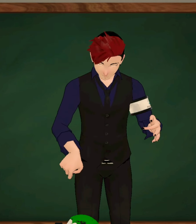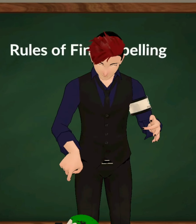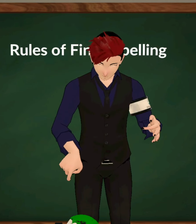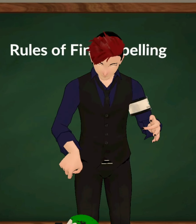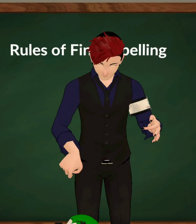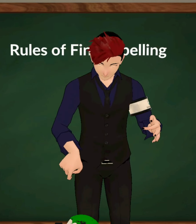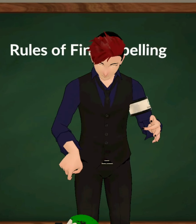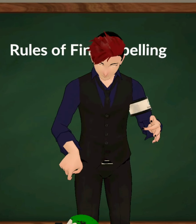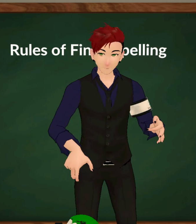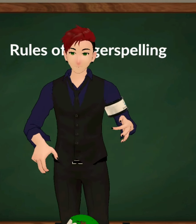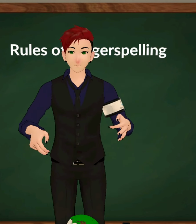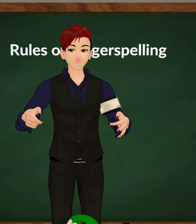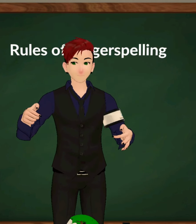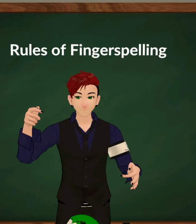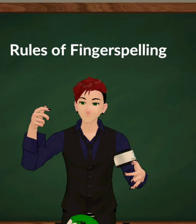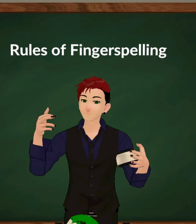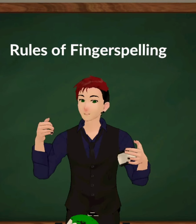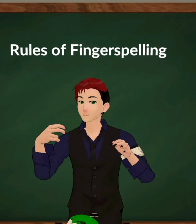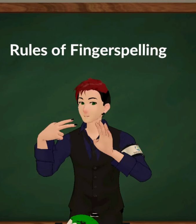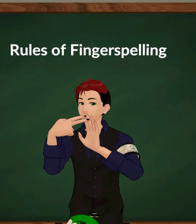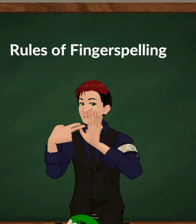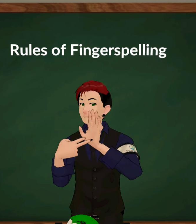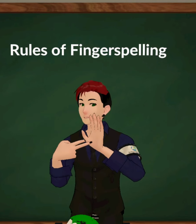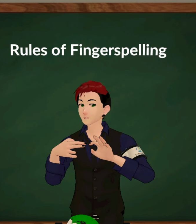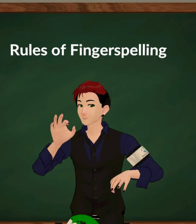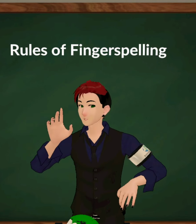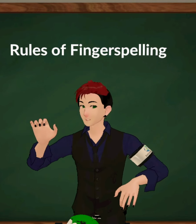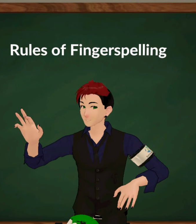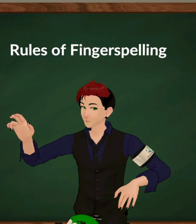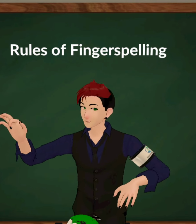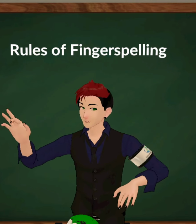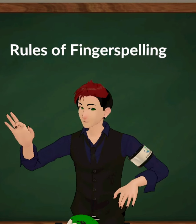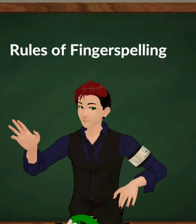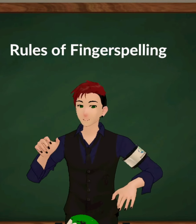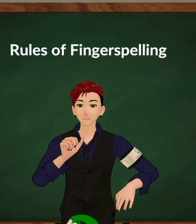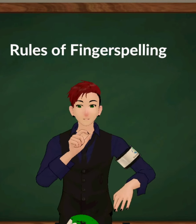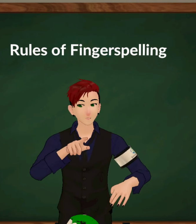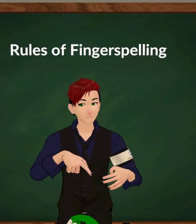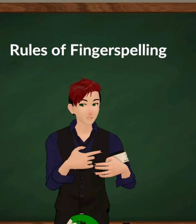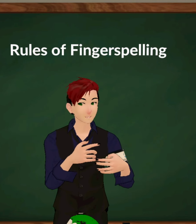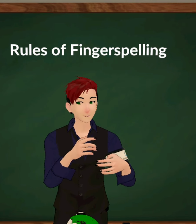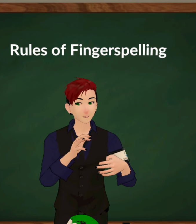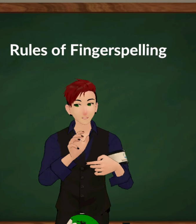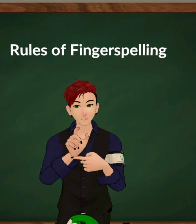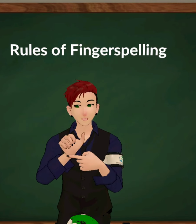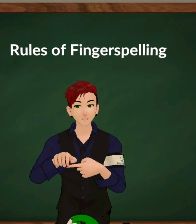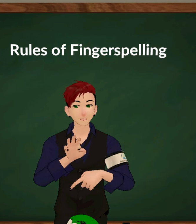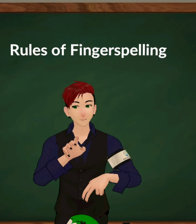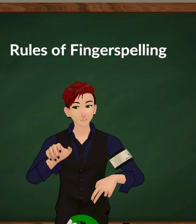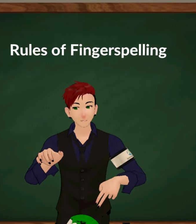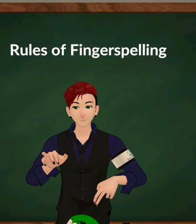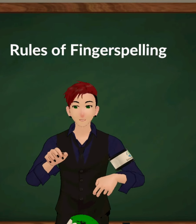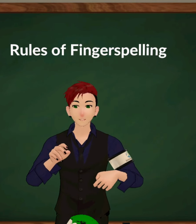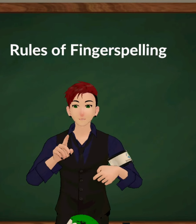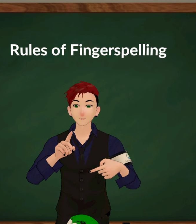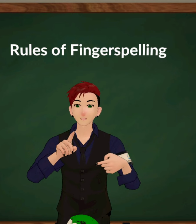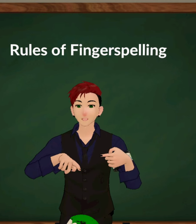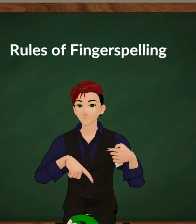So, like I said, we're talking about the rules of fingerspelling today. We're not just talking about can you spell. It's about